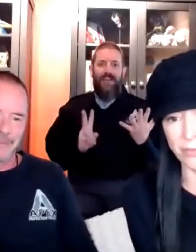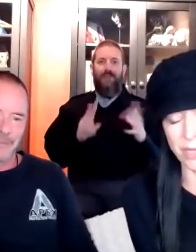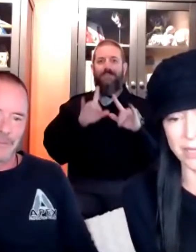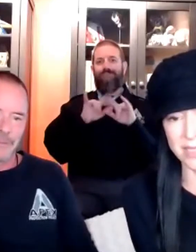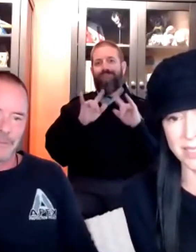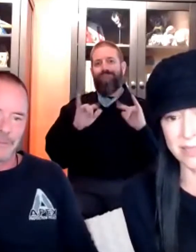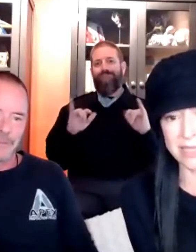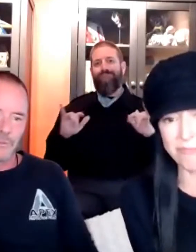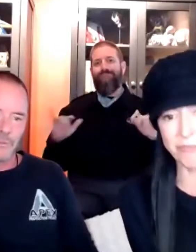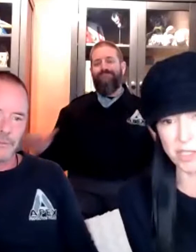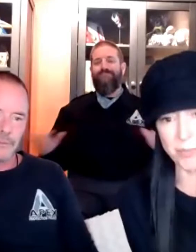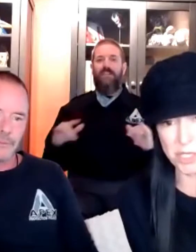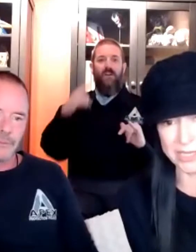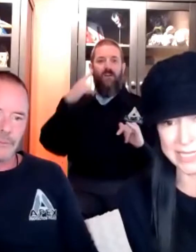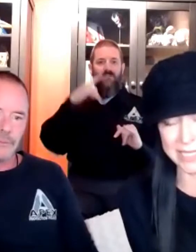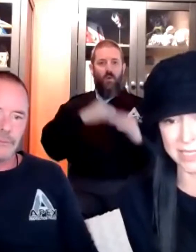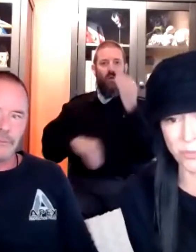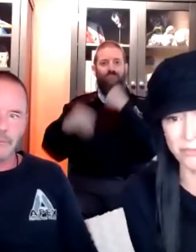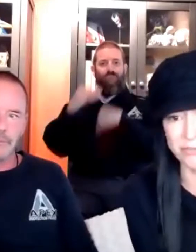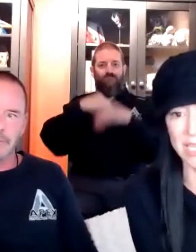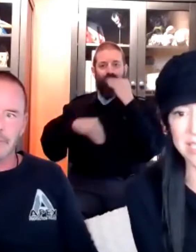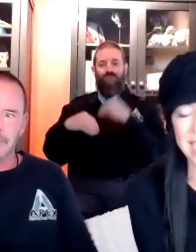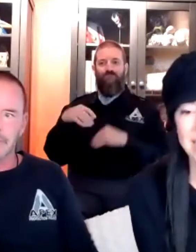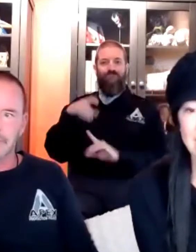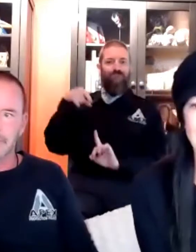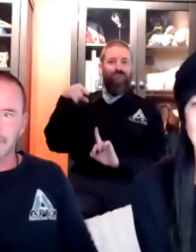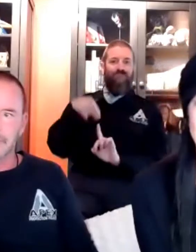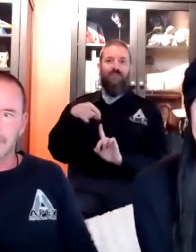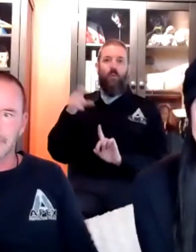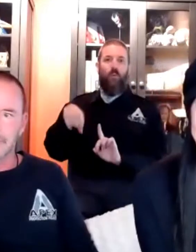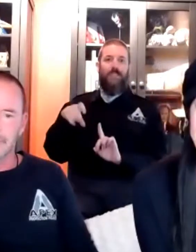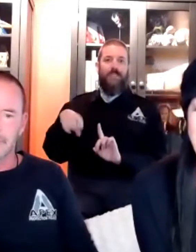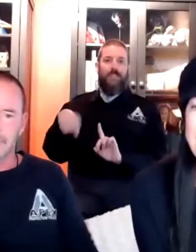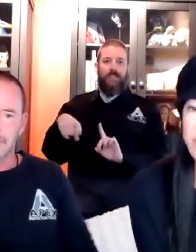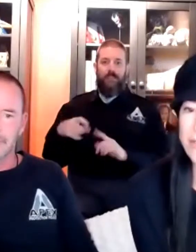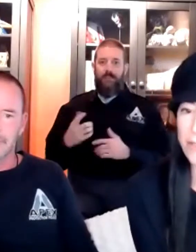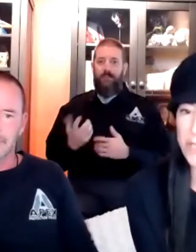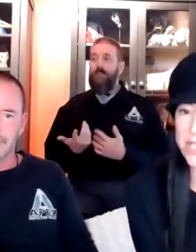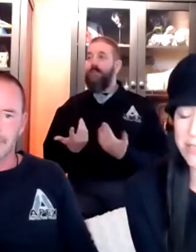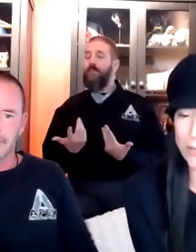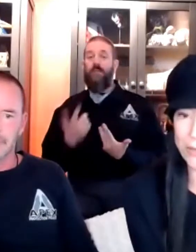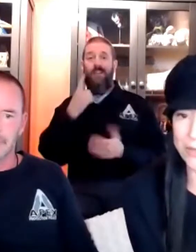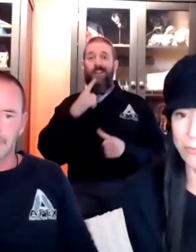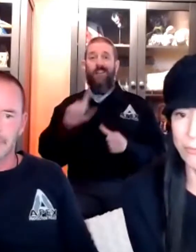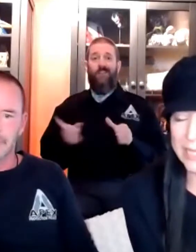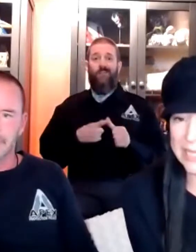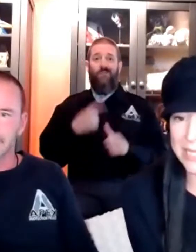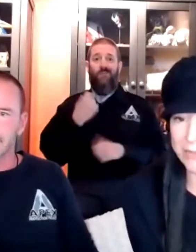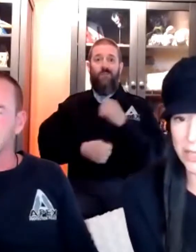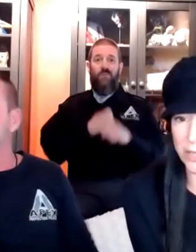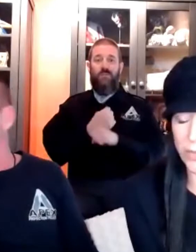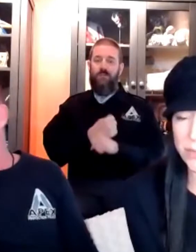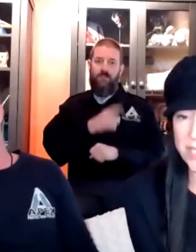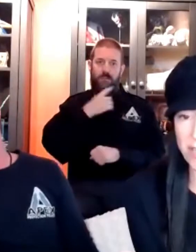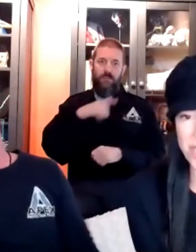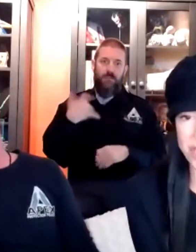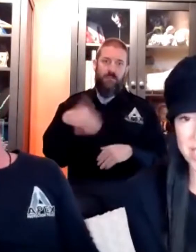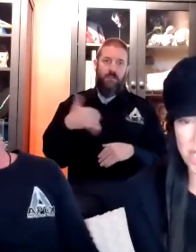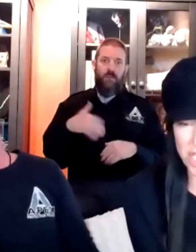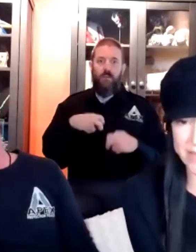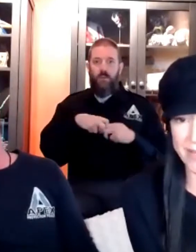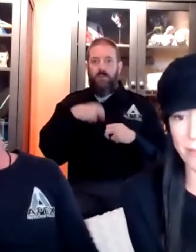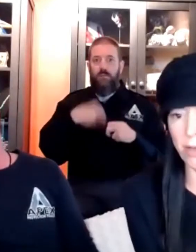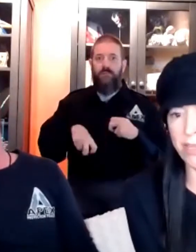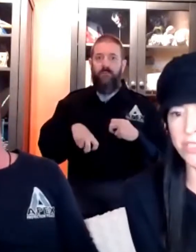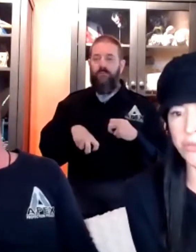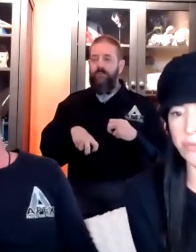their special needs as wolf dogs. And for the first year, it was really difficult. Once we started